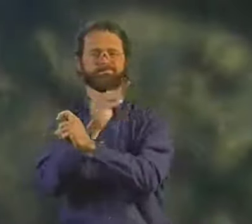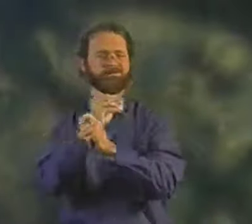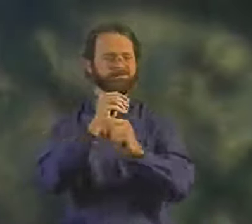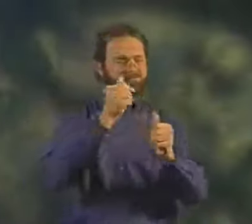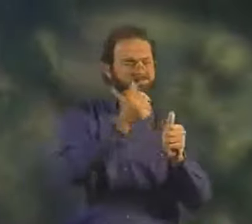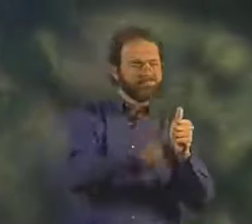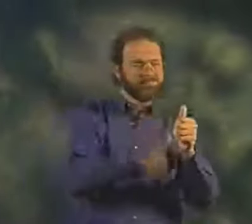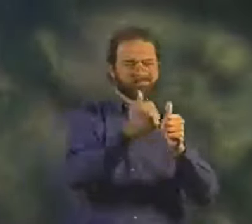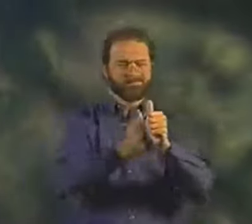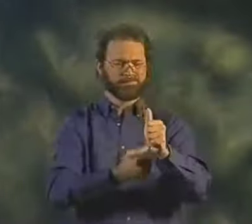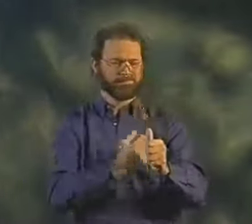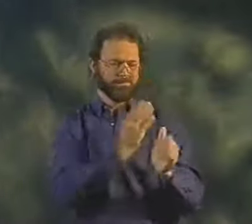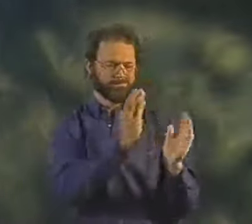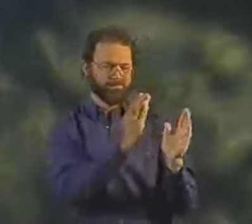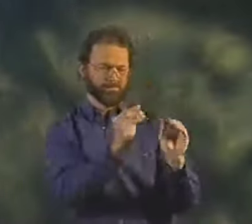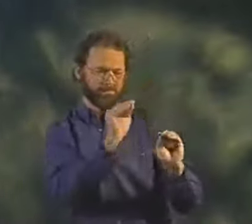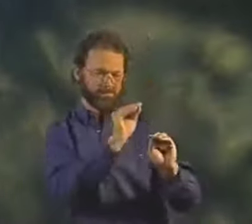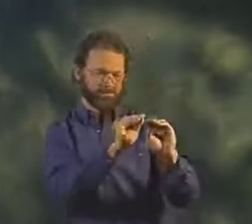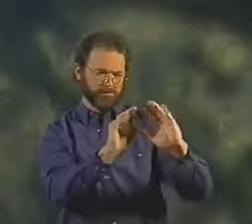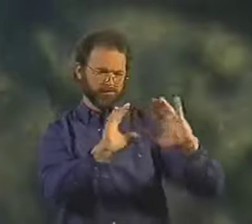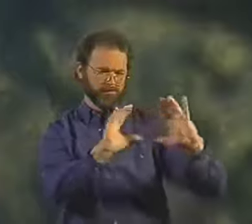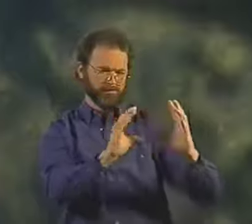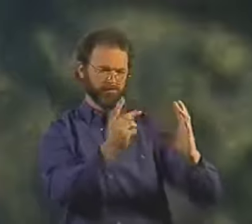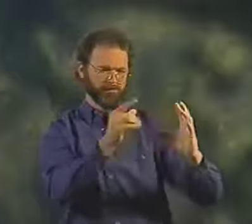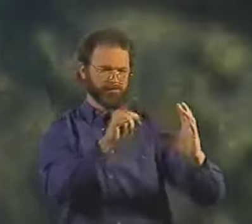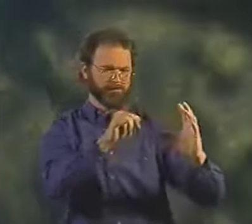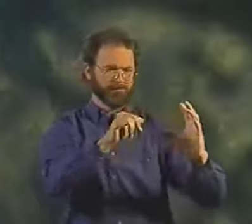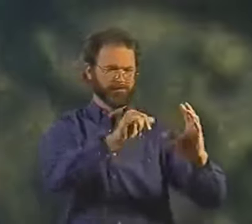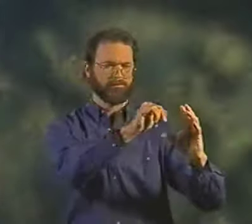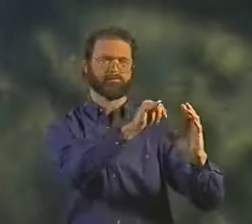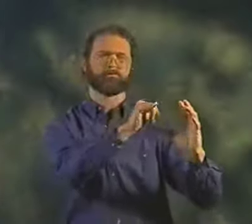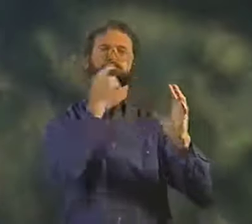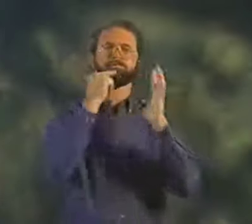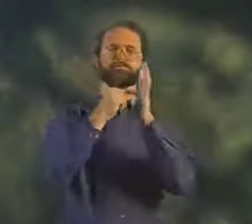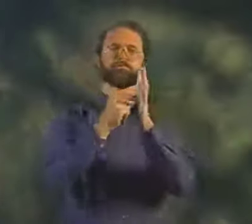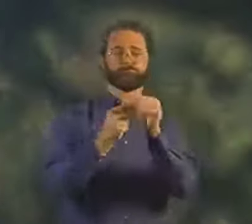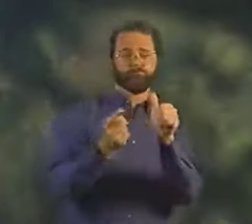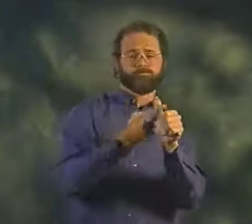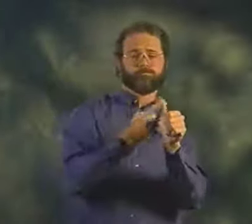on the basis of the kind of pattern they follow and according to their level of complexity.